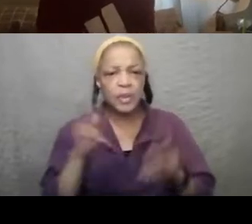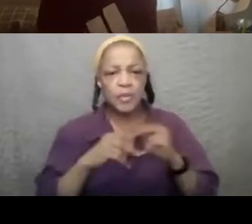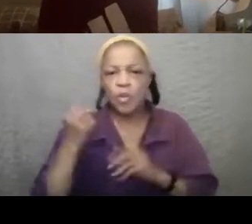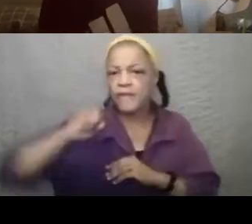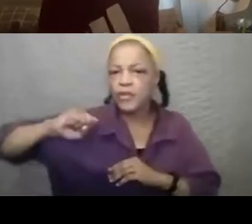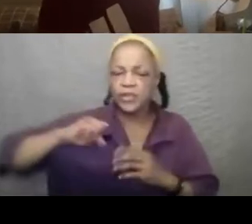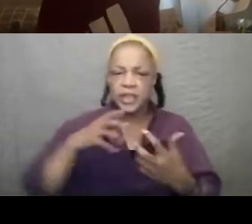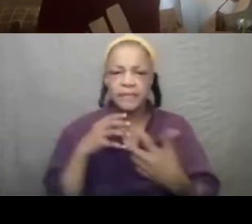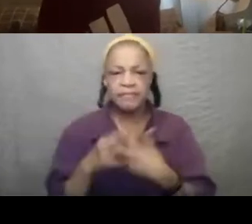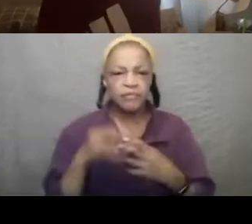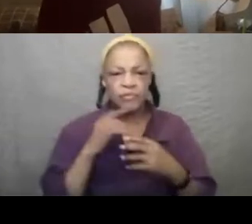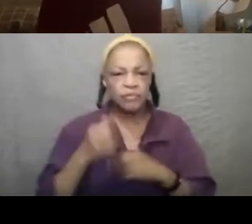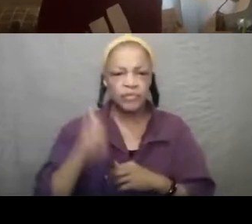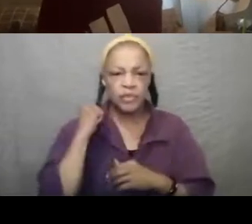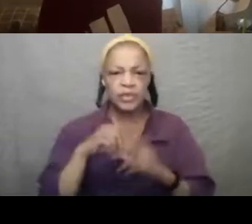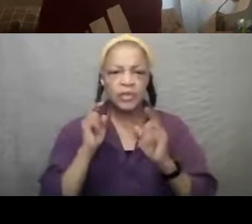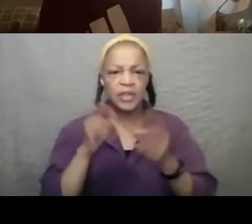accommodations?